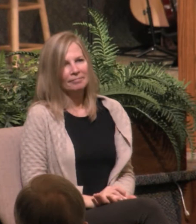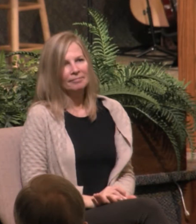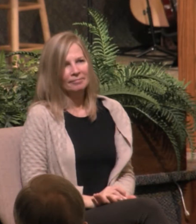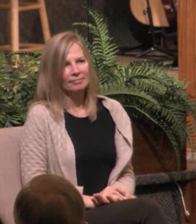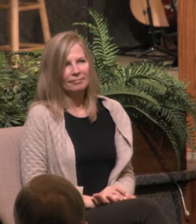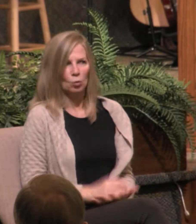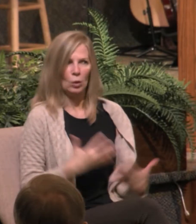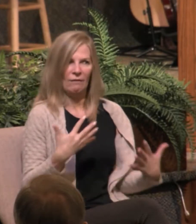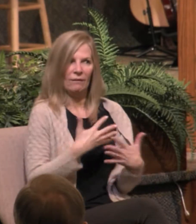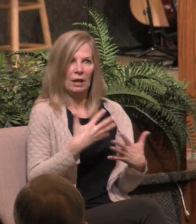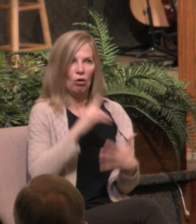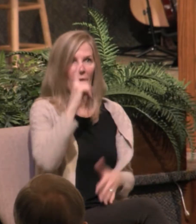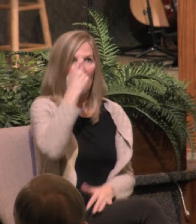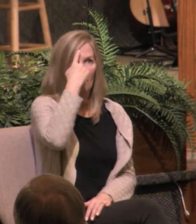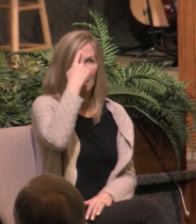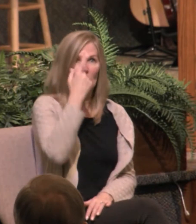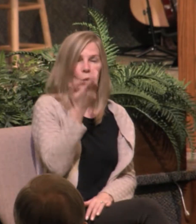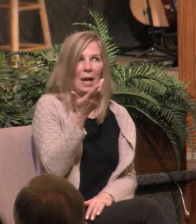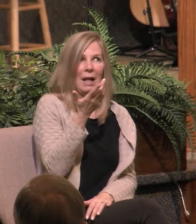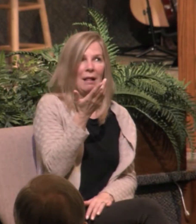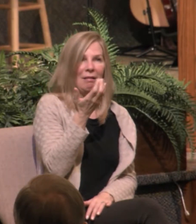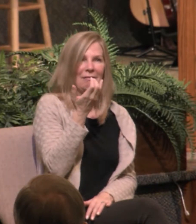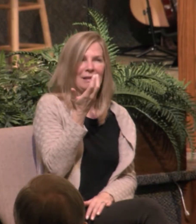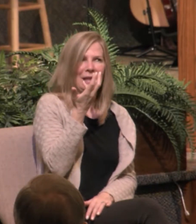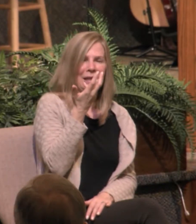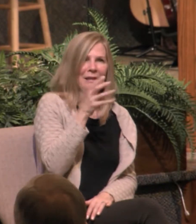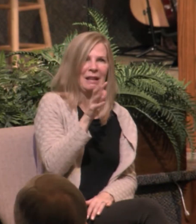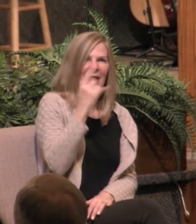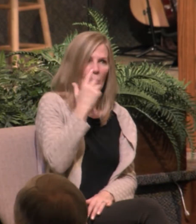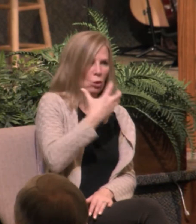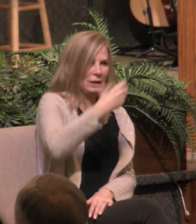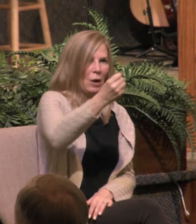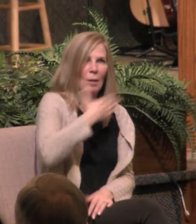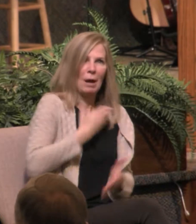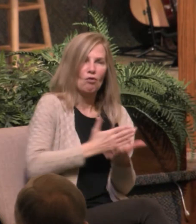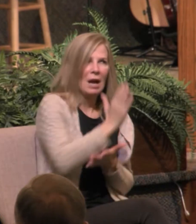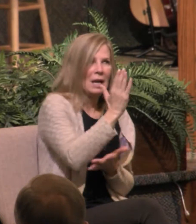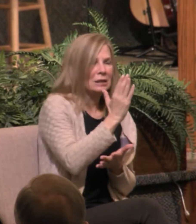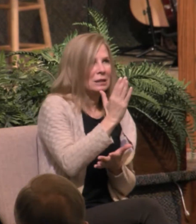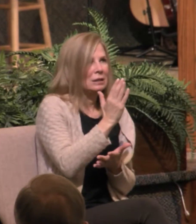I mean, we fear the government. Well, but we don't want to do this, or they're going to take away our rights, or